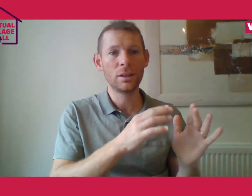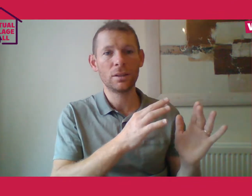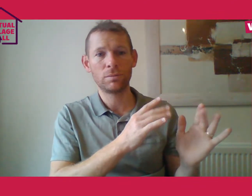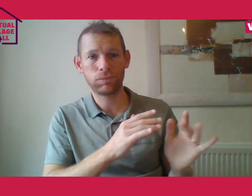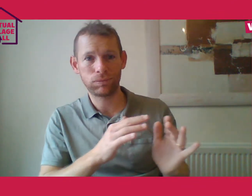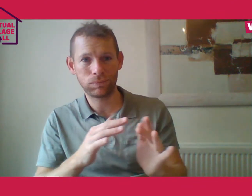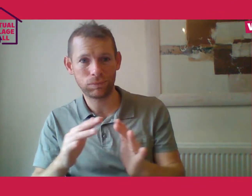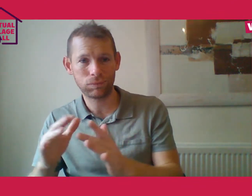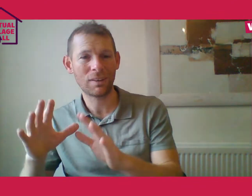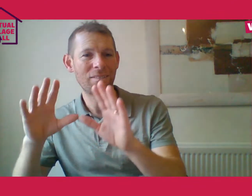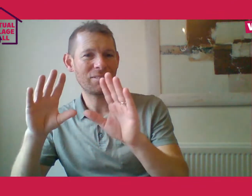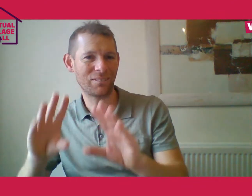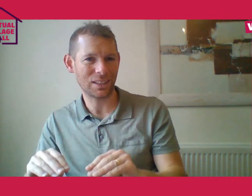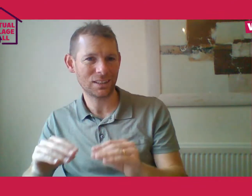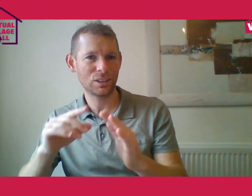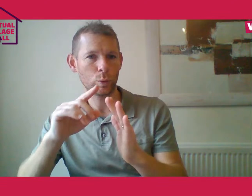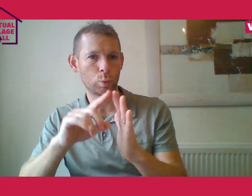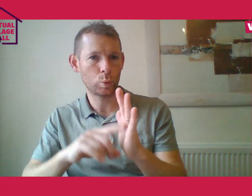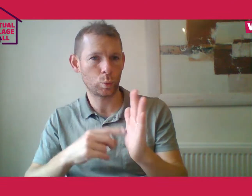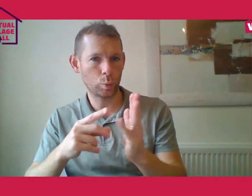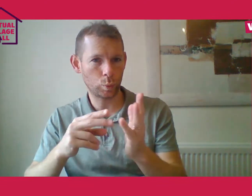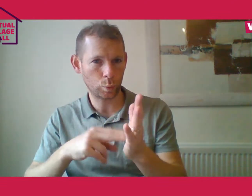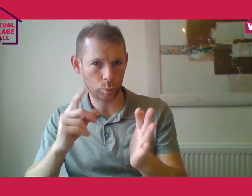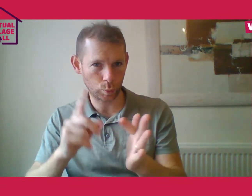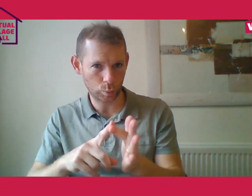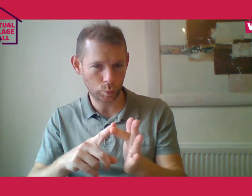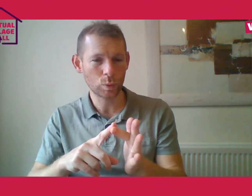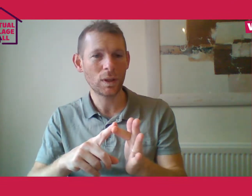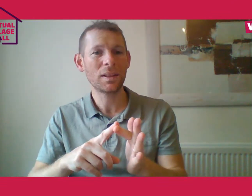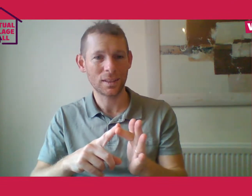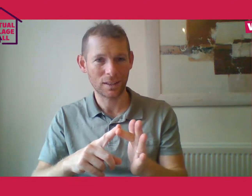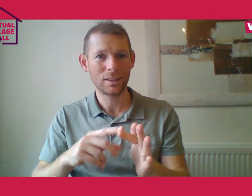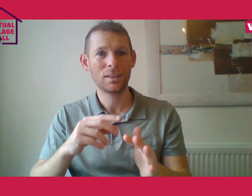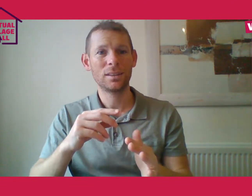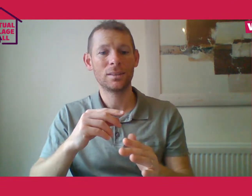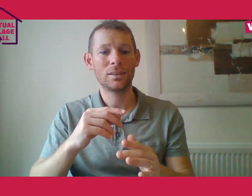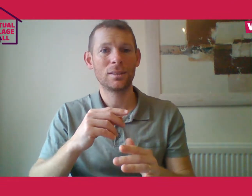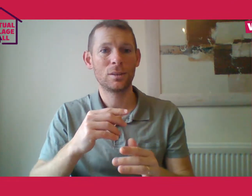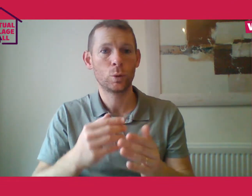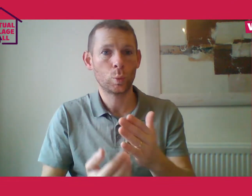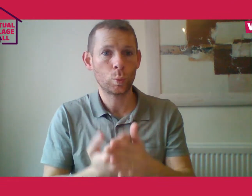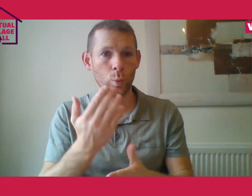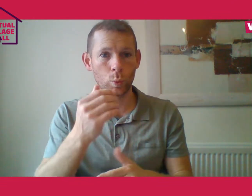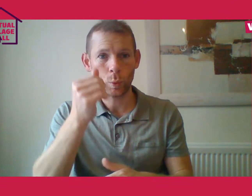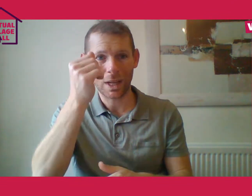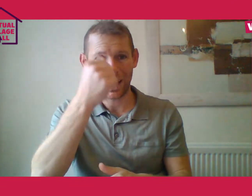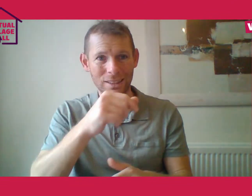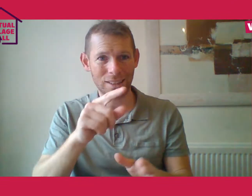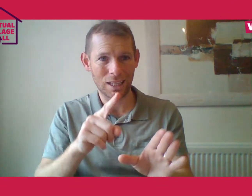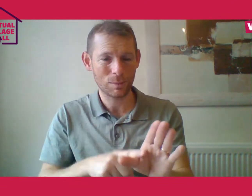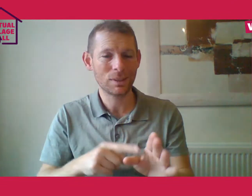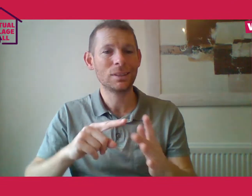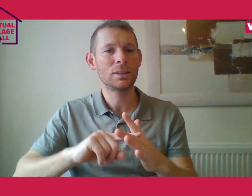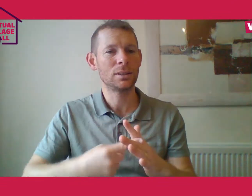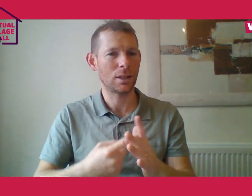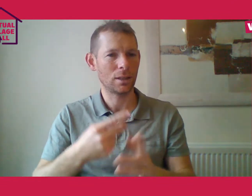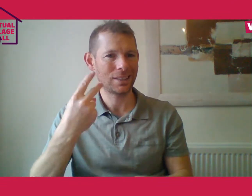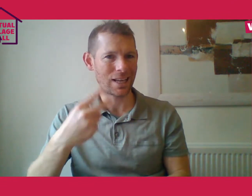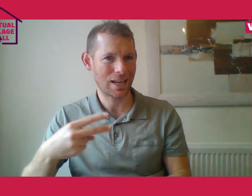fortnightly from the beginning of the academic year, September, right through until the end of June. And then when we